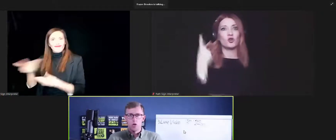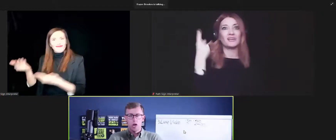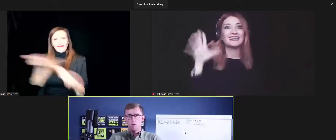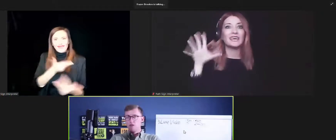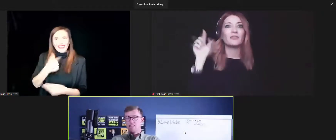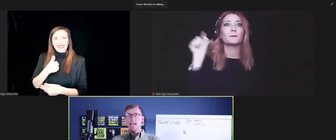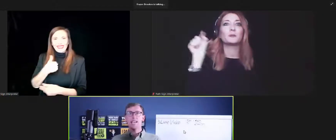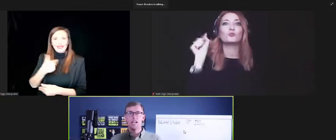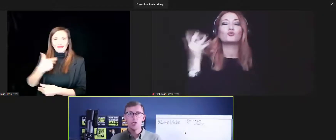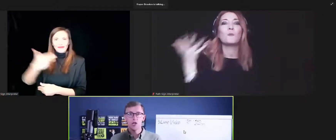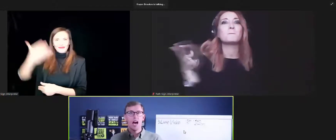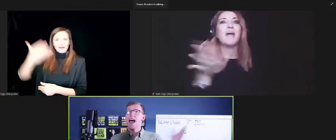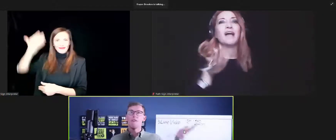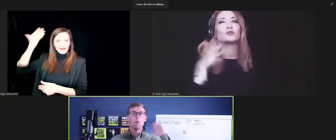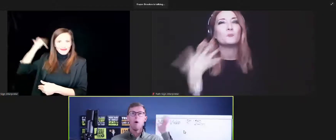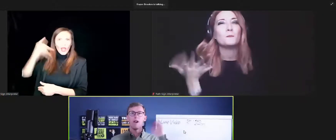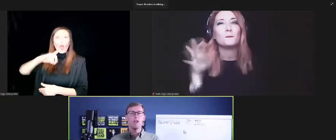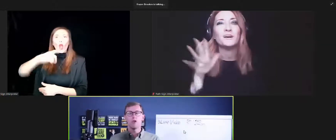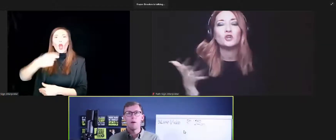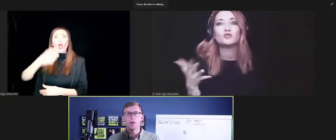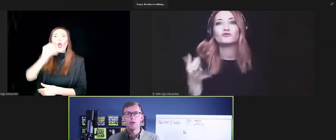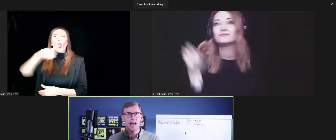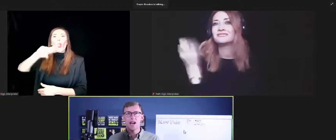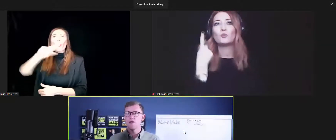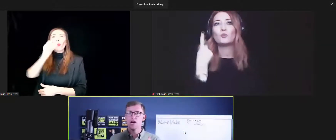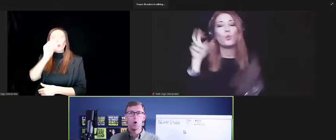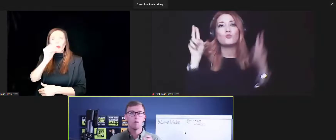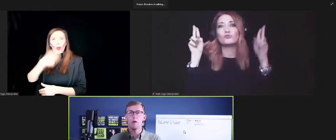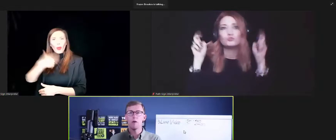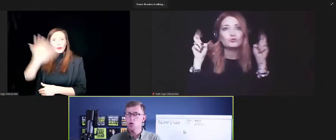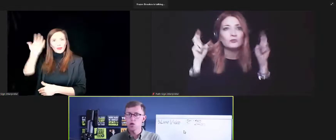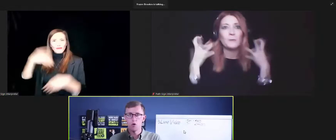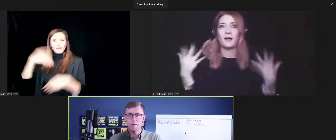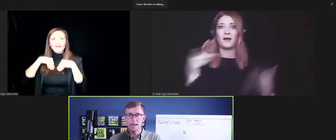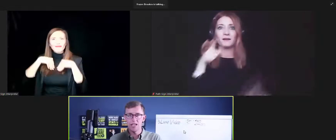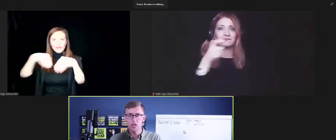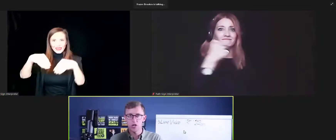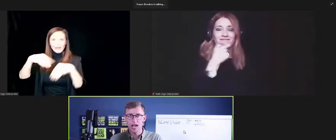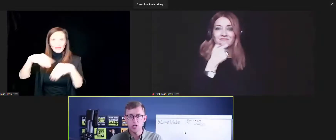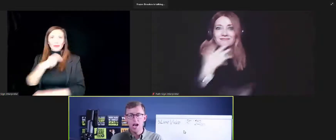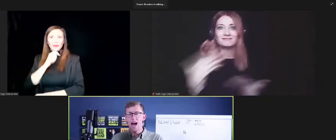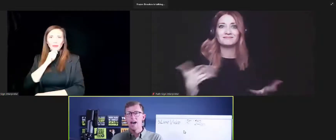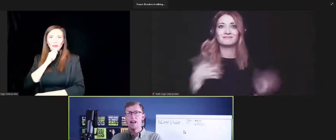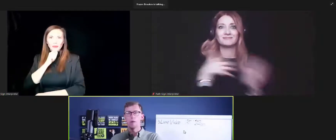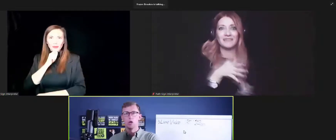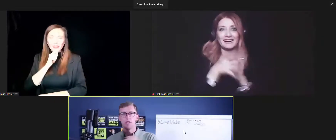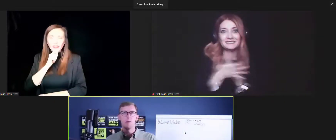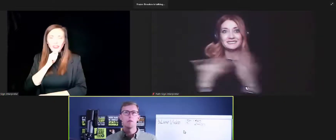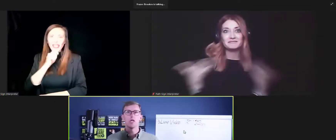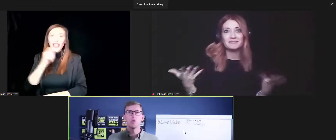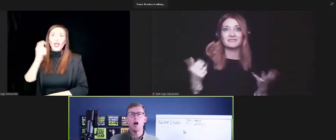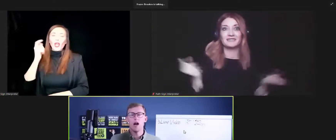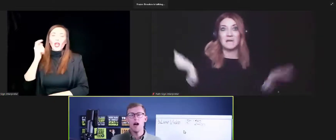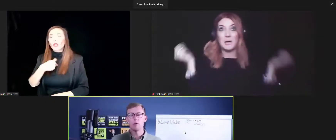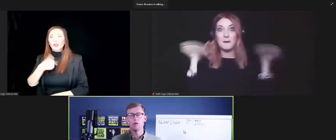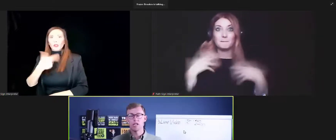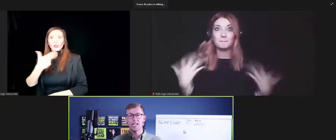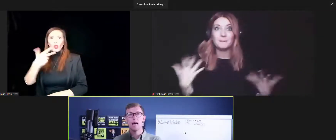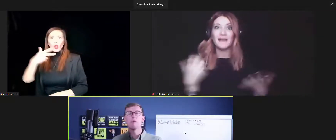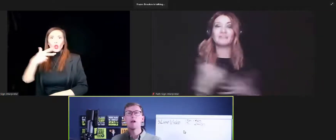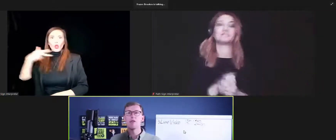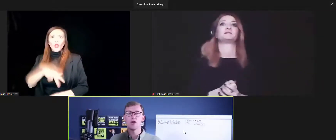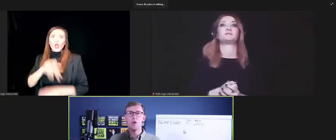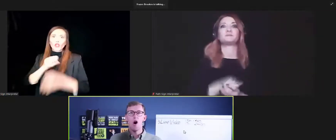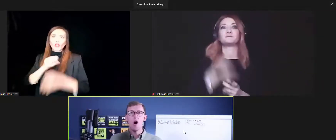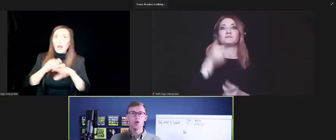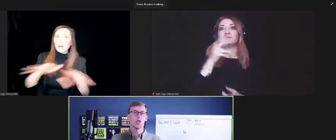was ridiculous. And Ariix reached out and said, hey, I've heard all about your social media success, and I would love to be able to I would love to collaborate